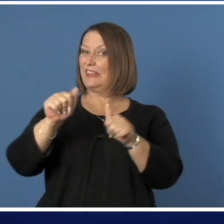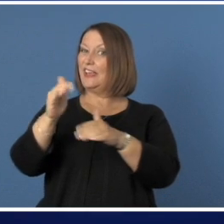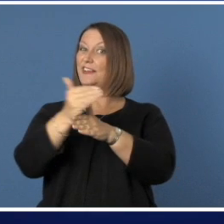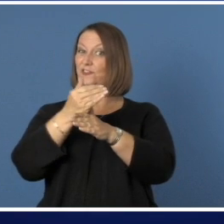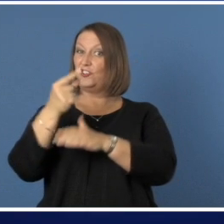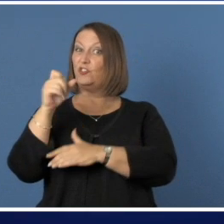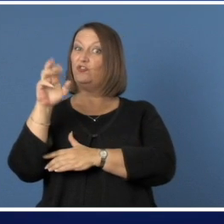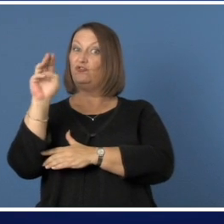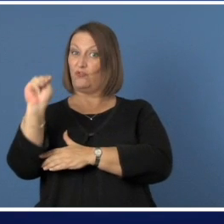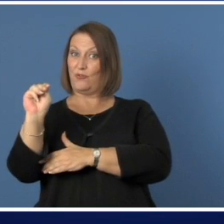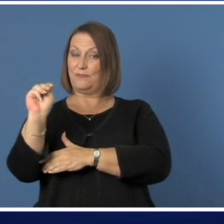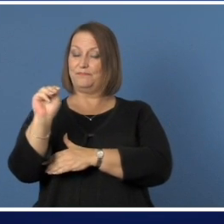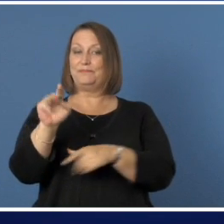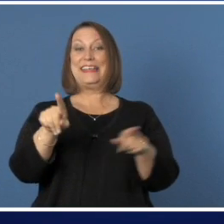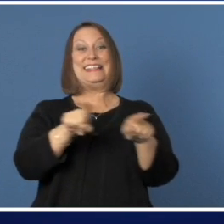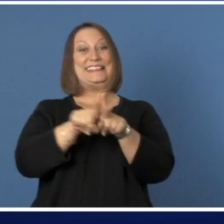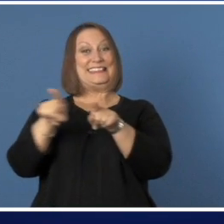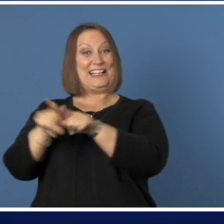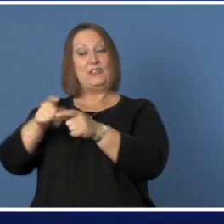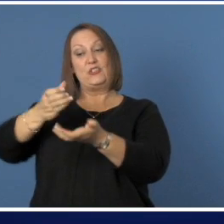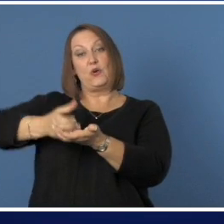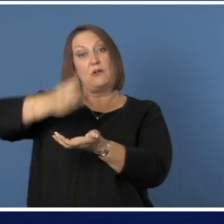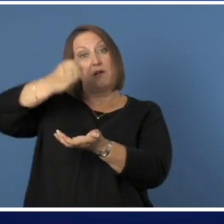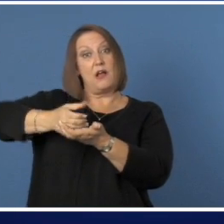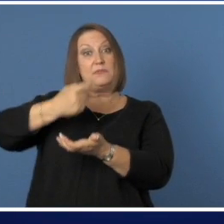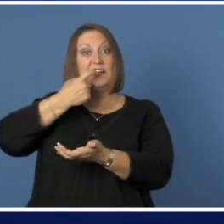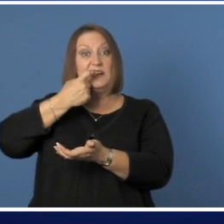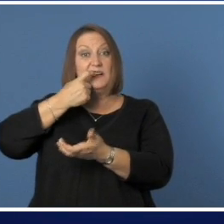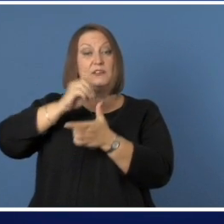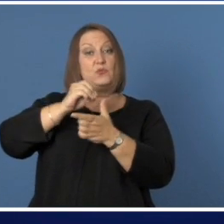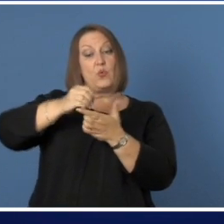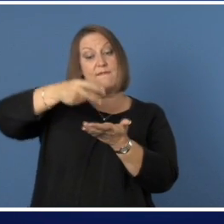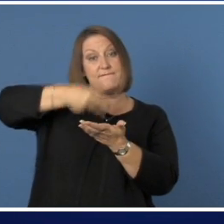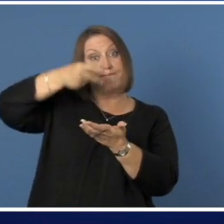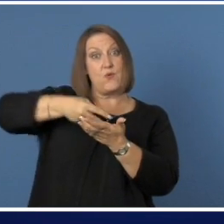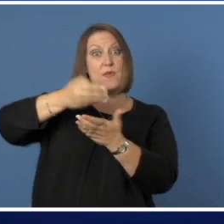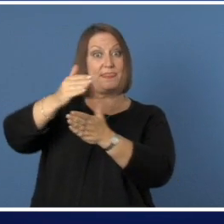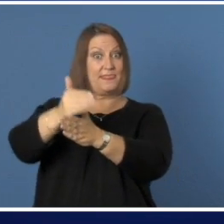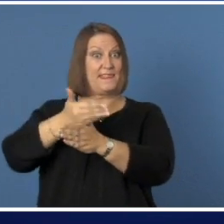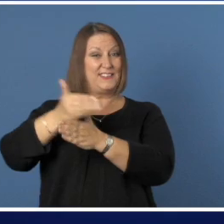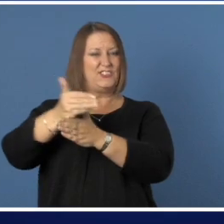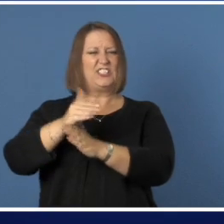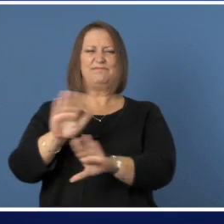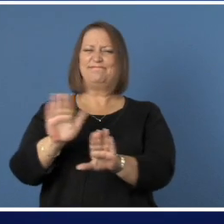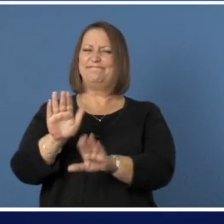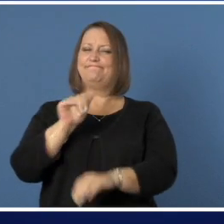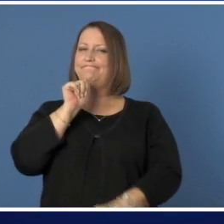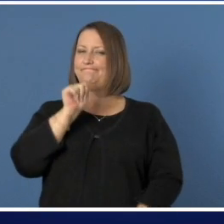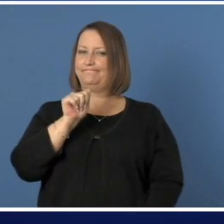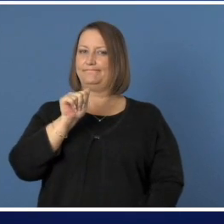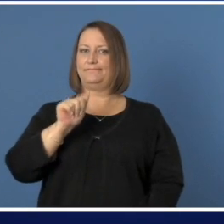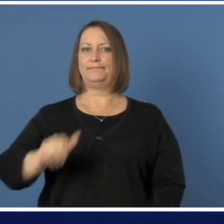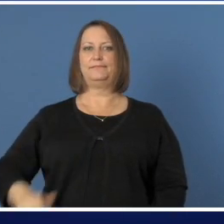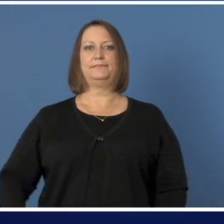razor blade Avoid sharing drinking glasses or dining utensils